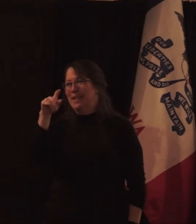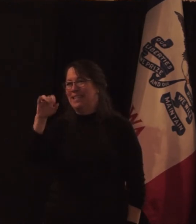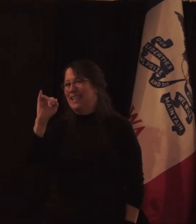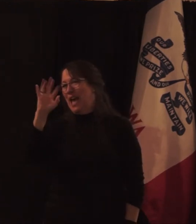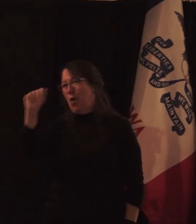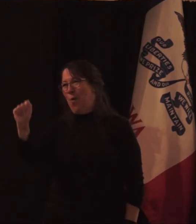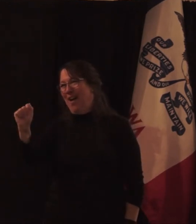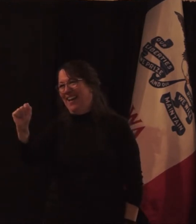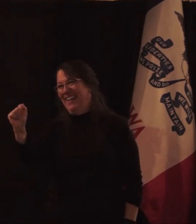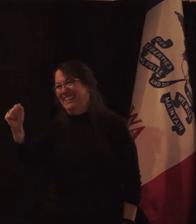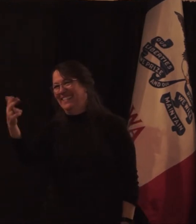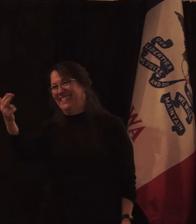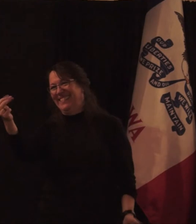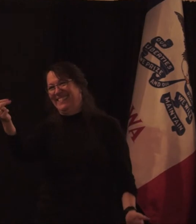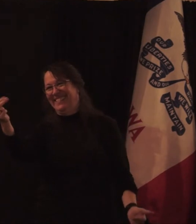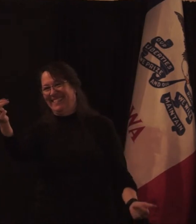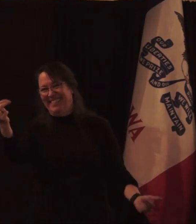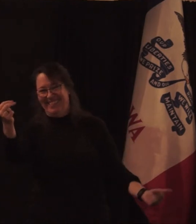Independence, Iowa.